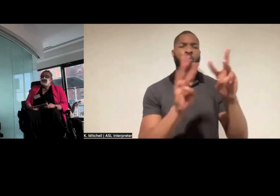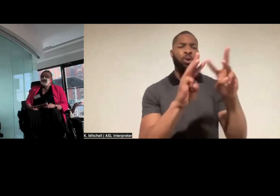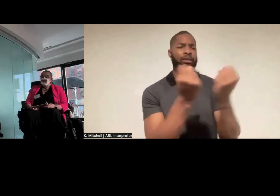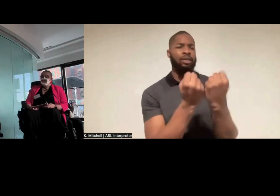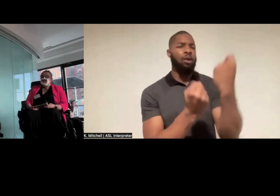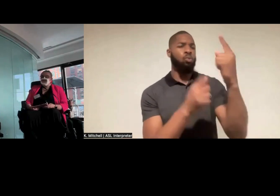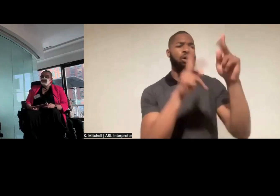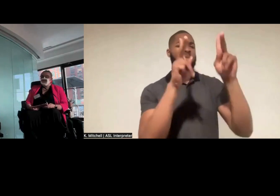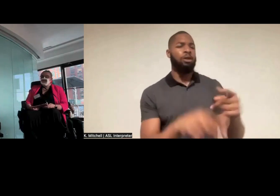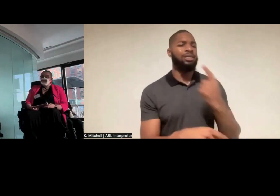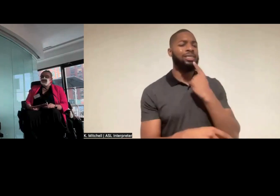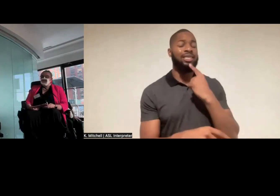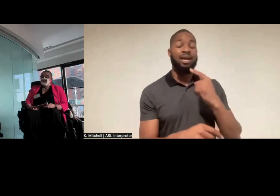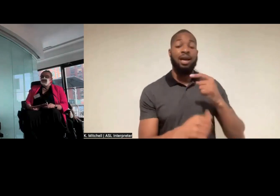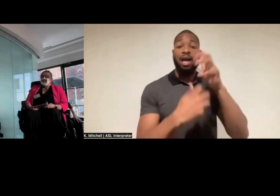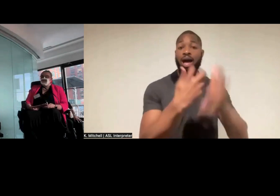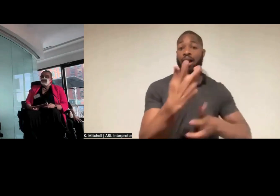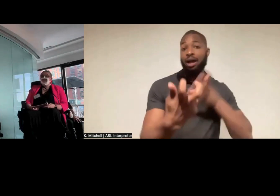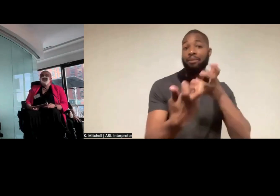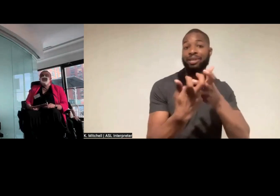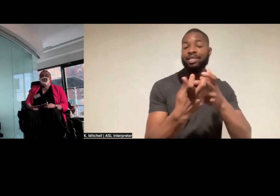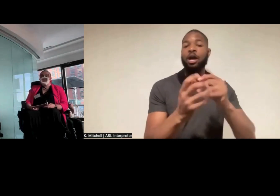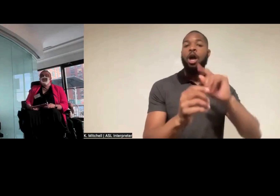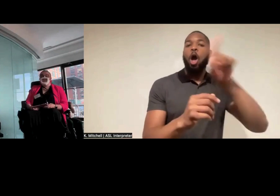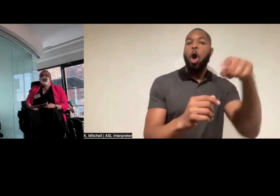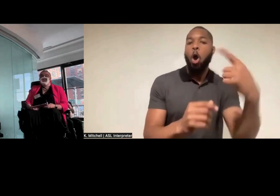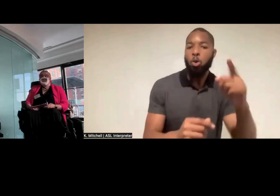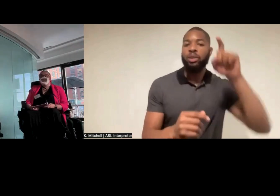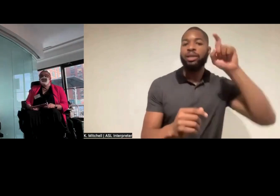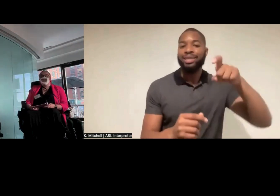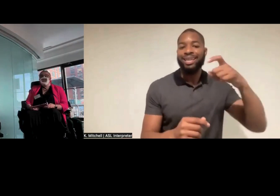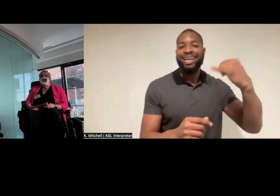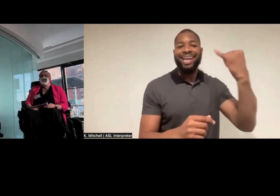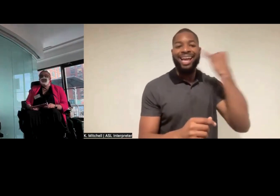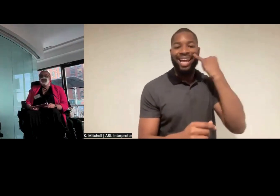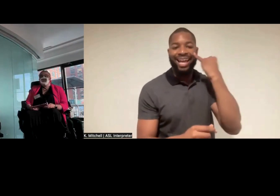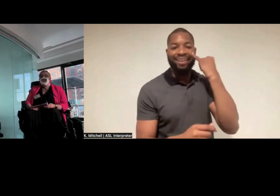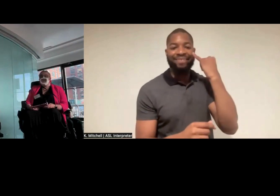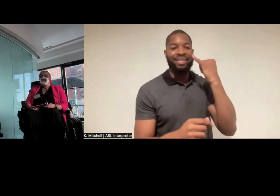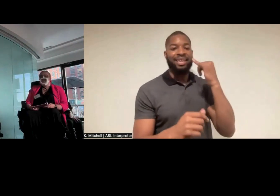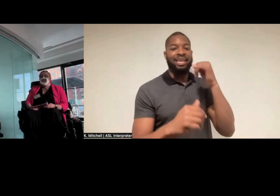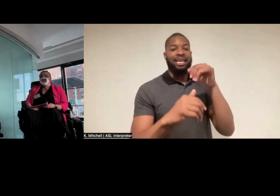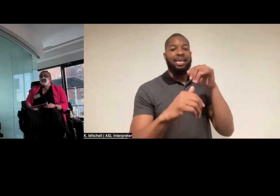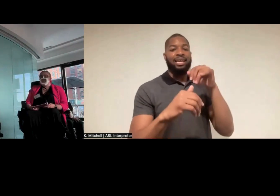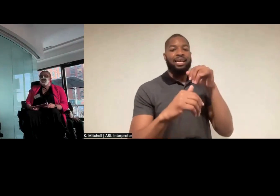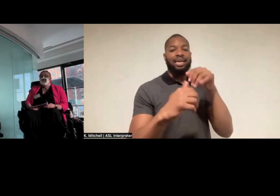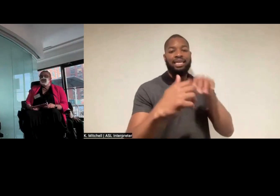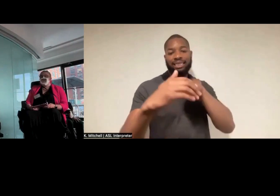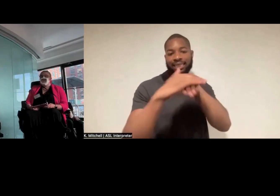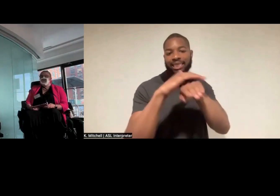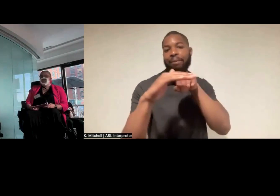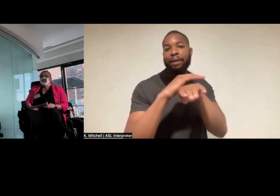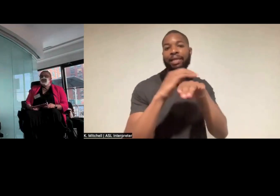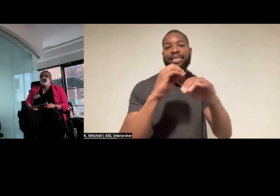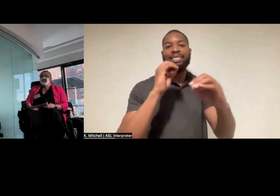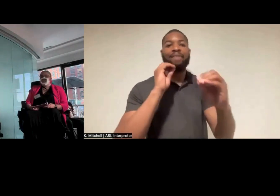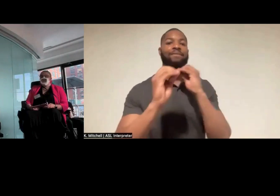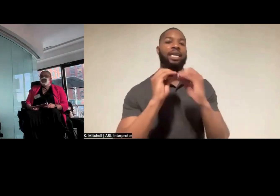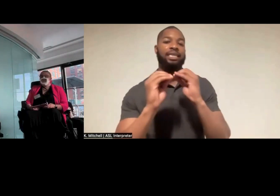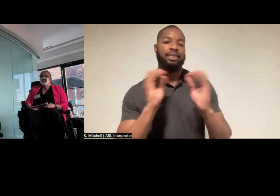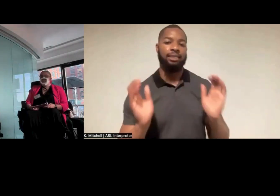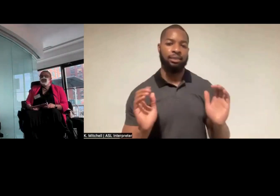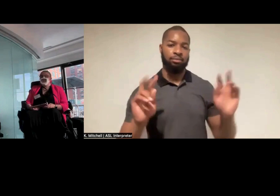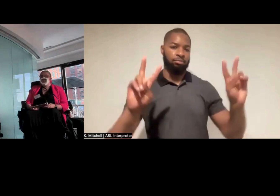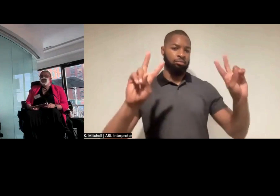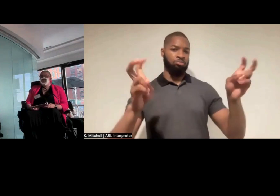are only needed when accessibility has failed. And that really stuck with me. And I think, yeah, we